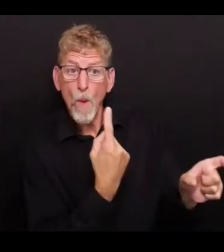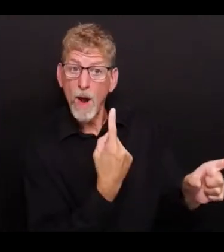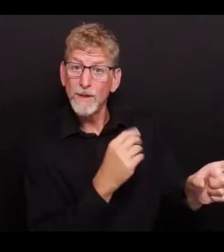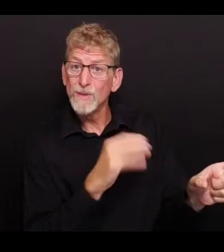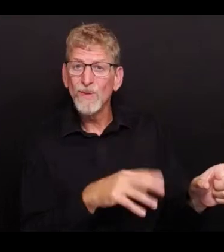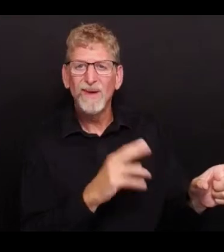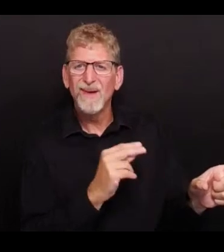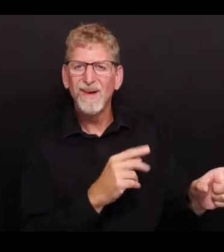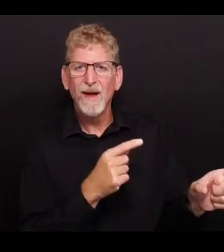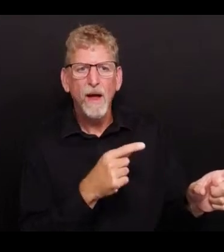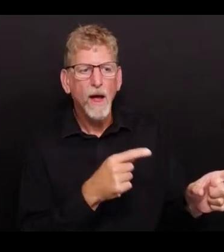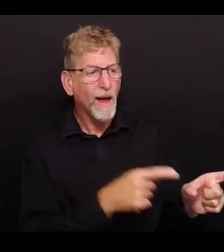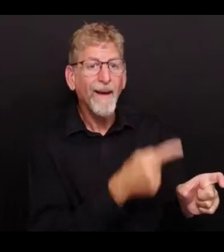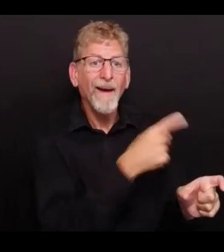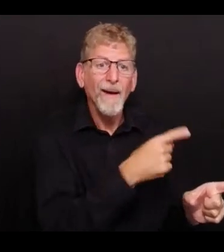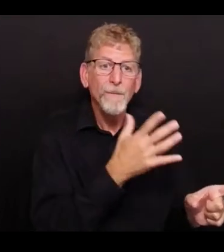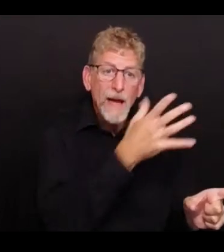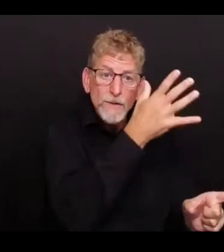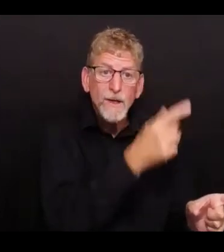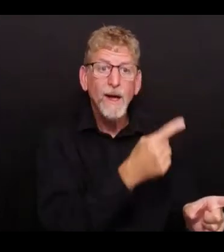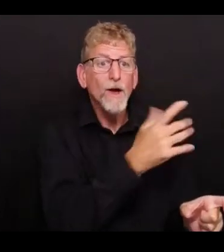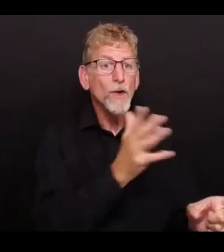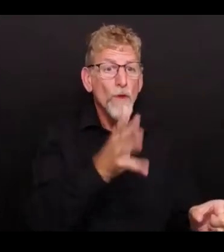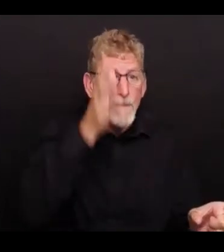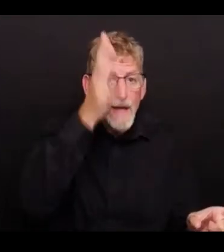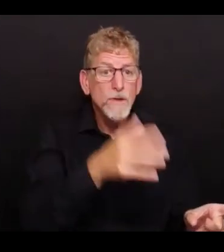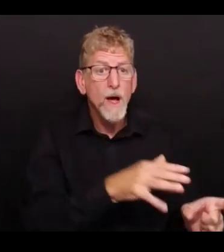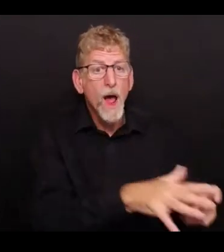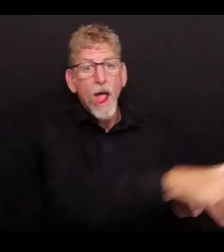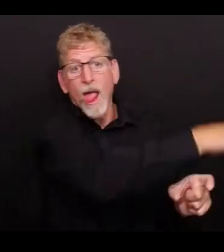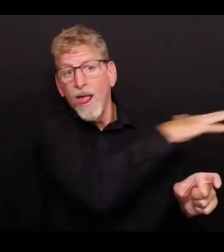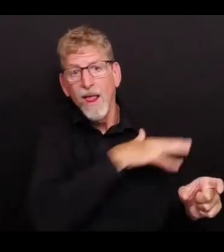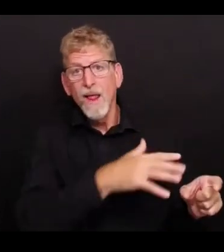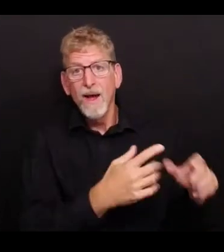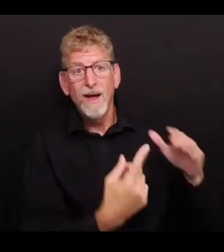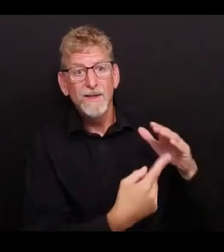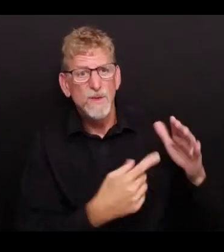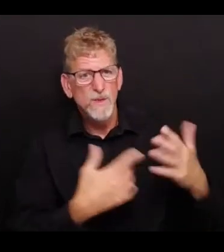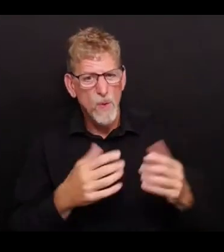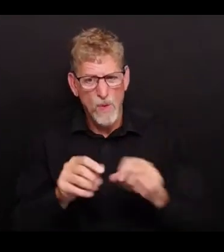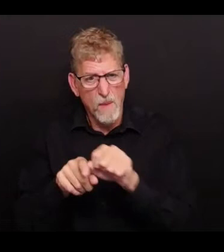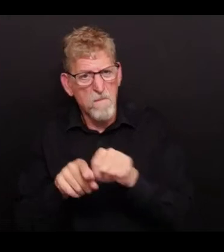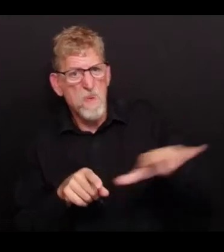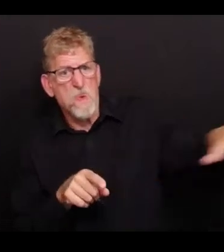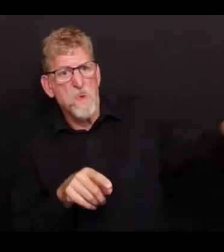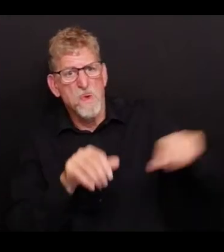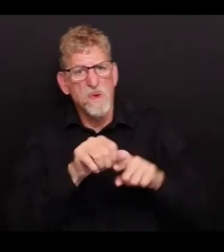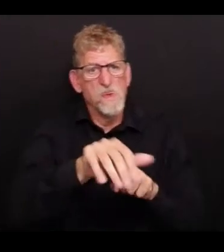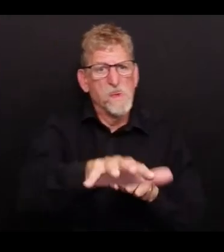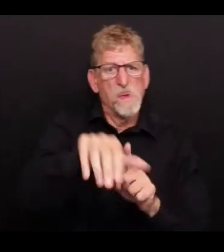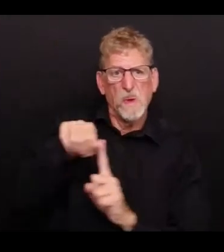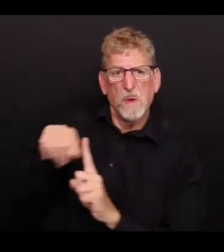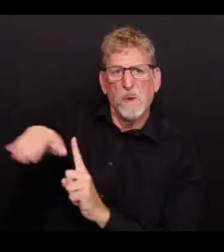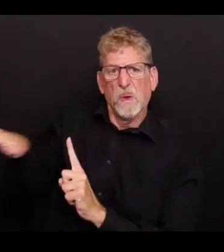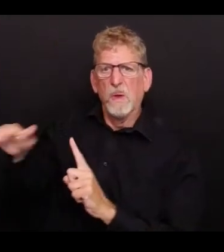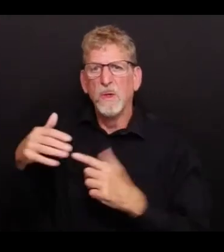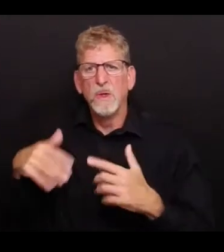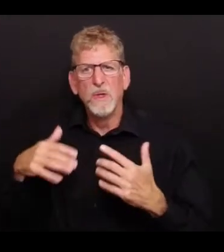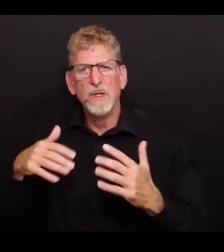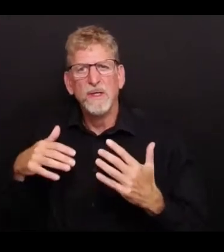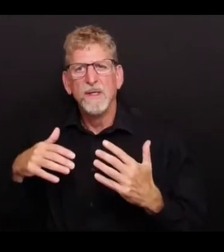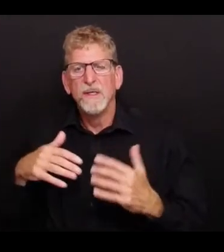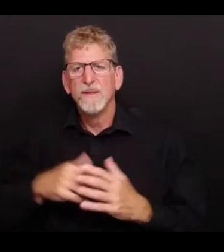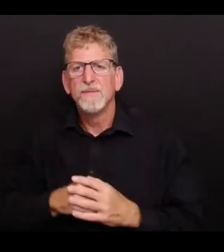their cousins, friends, and beyond. Especially with this Delta variant, we are seeing multiple members in a family testing